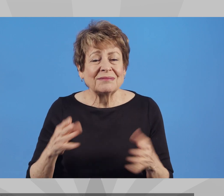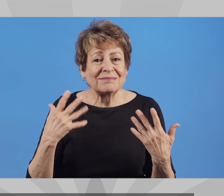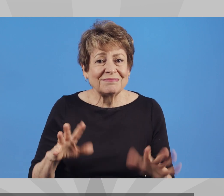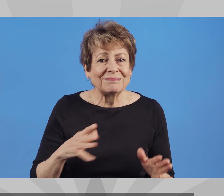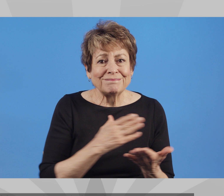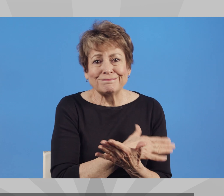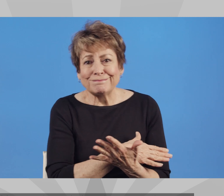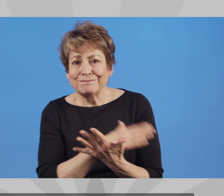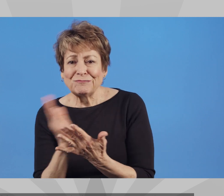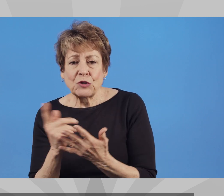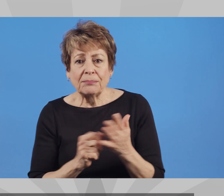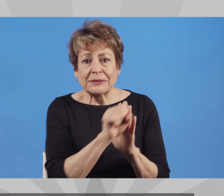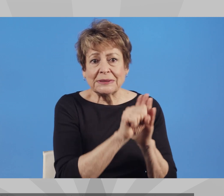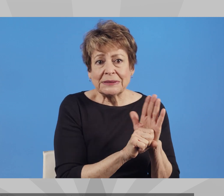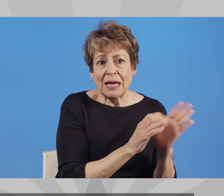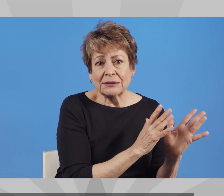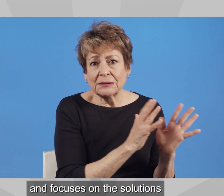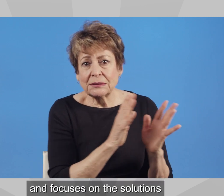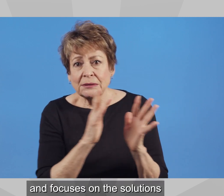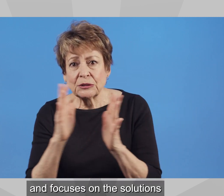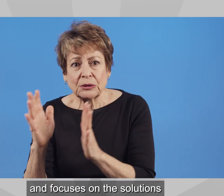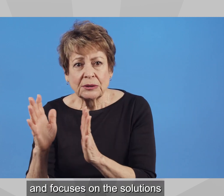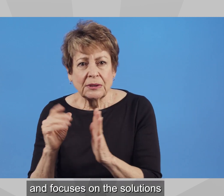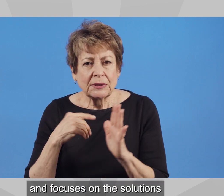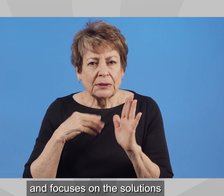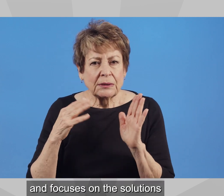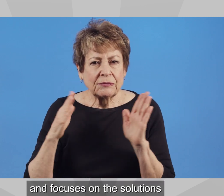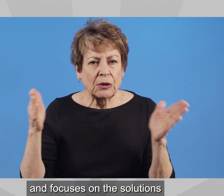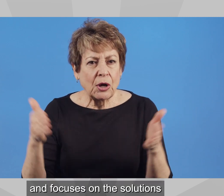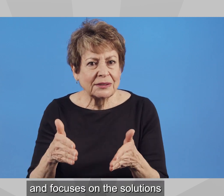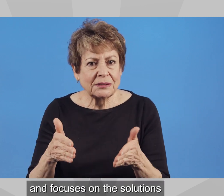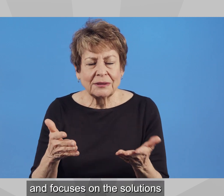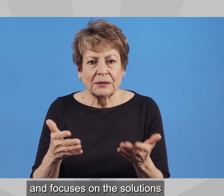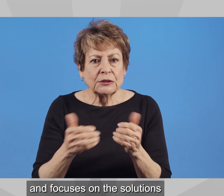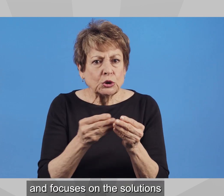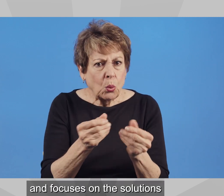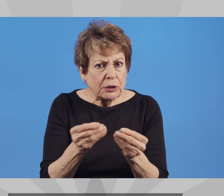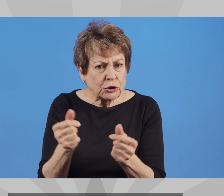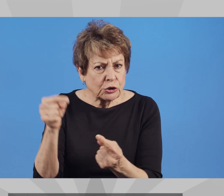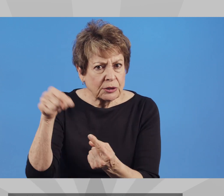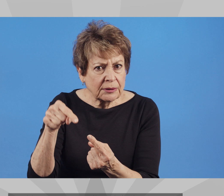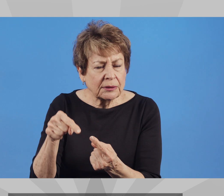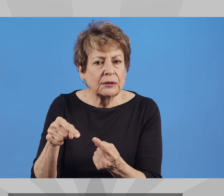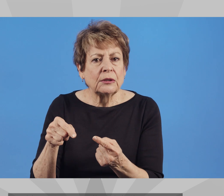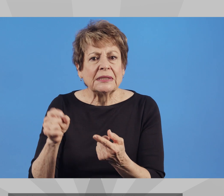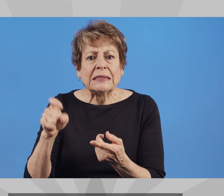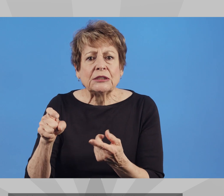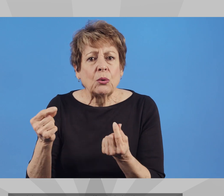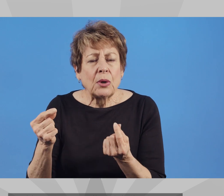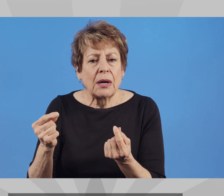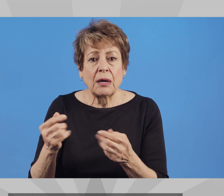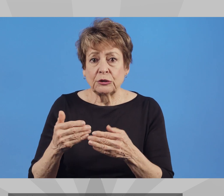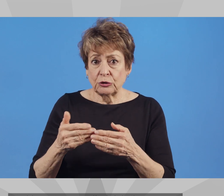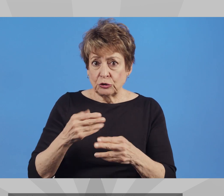My experience in housing spans the state and focuses on the solutions we need in the short and long term